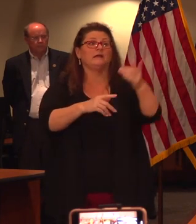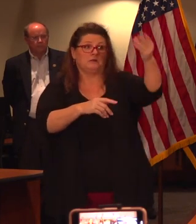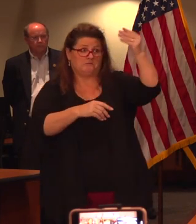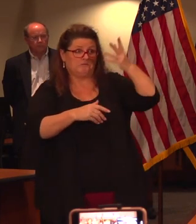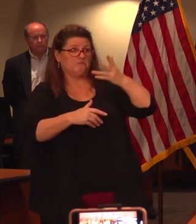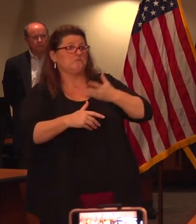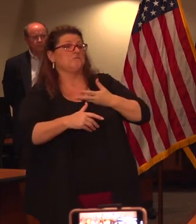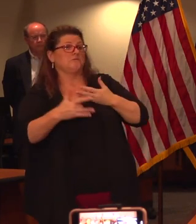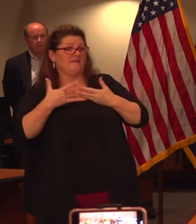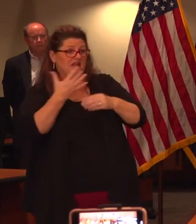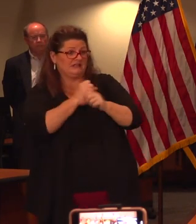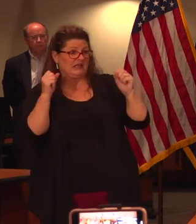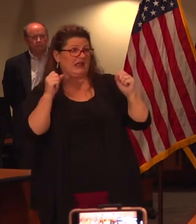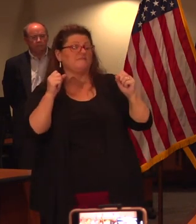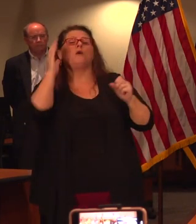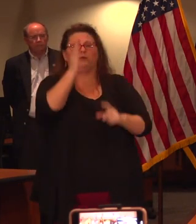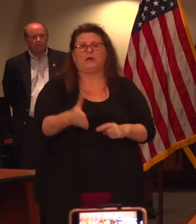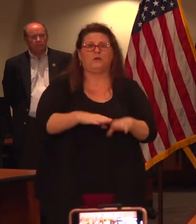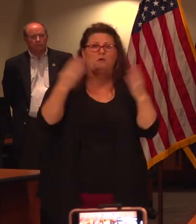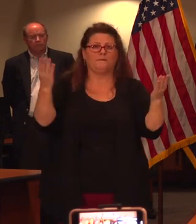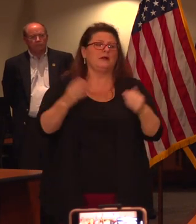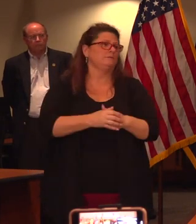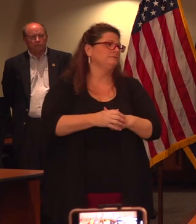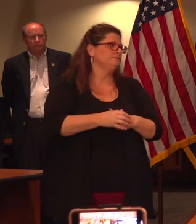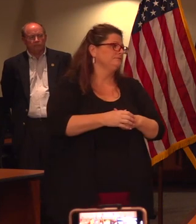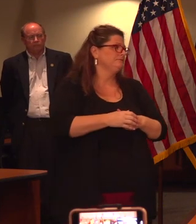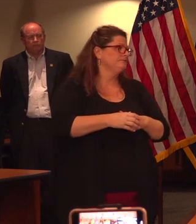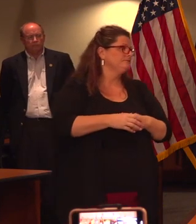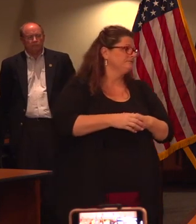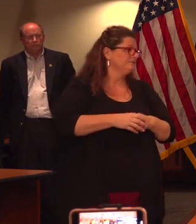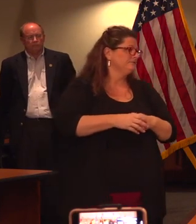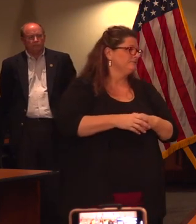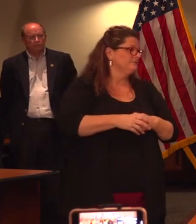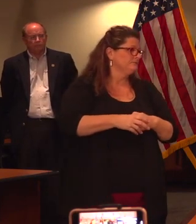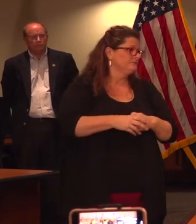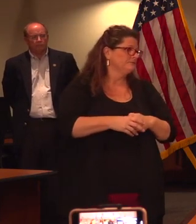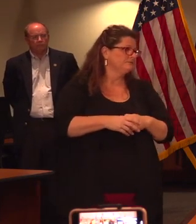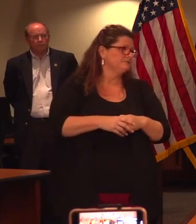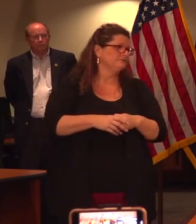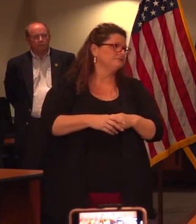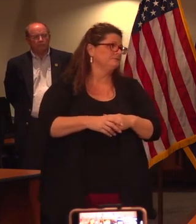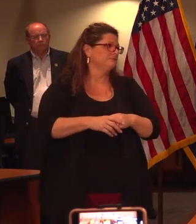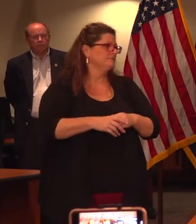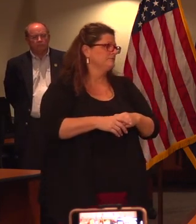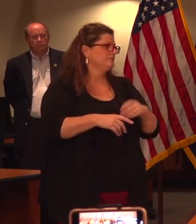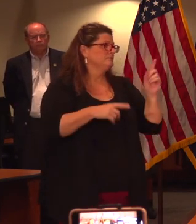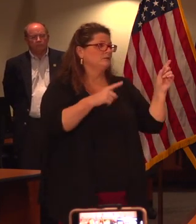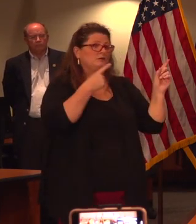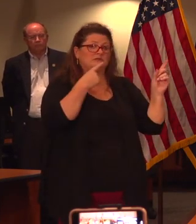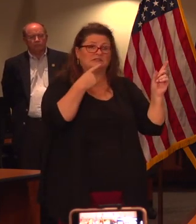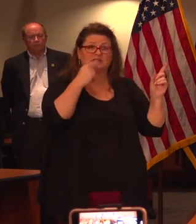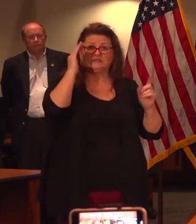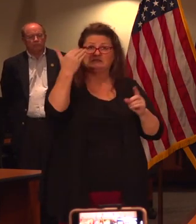information, we'll do so and hope to do it as quickly as possible. Yes. You said at the outset that you don't see any need to delay the June